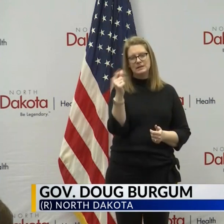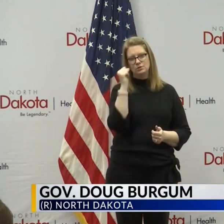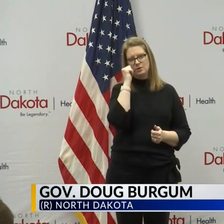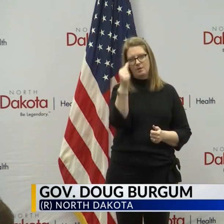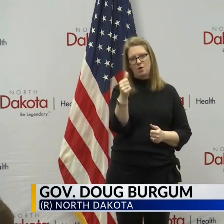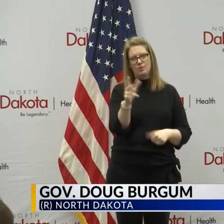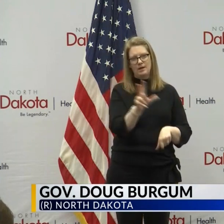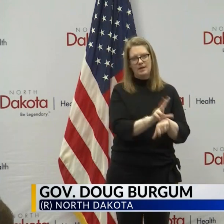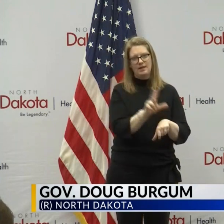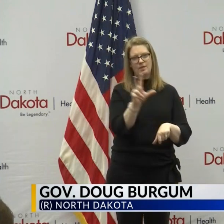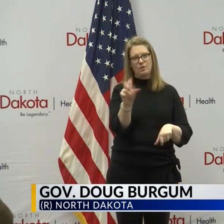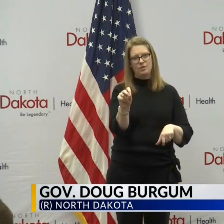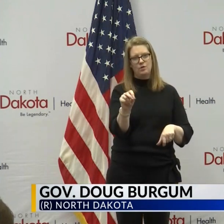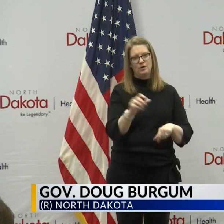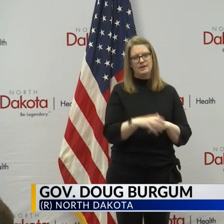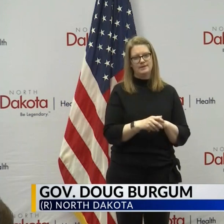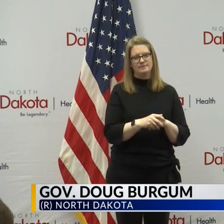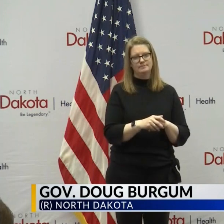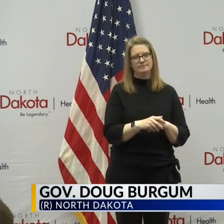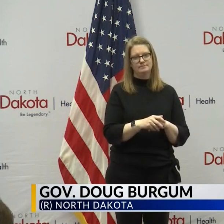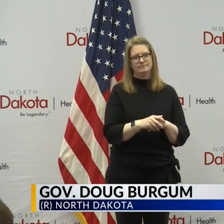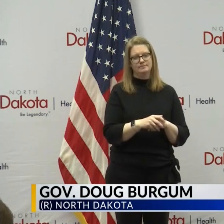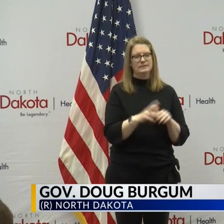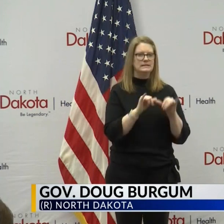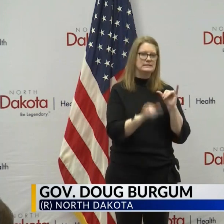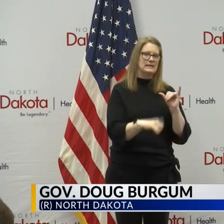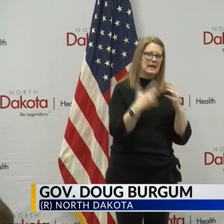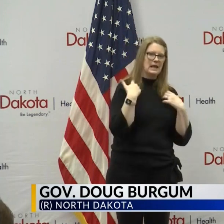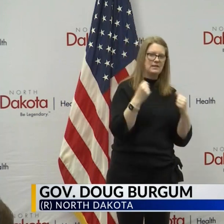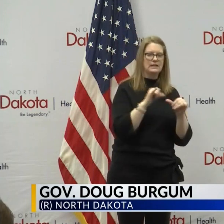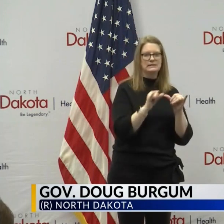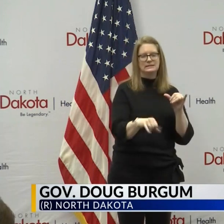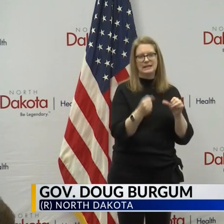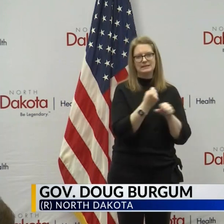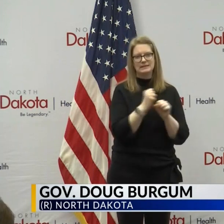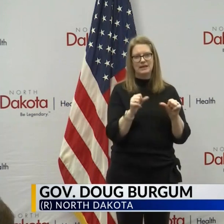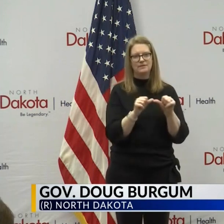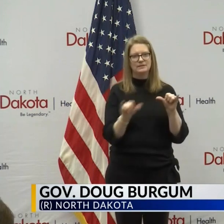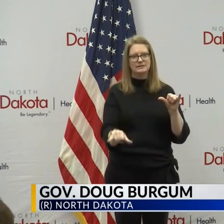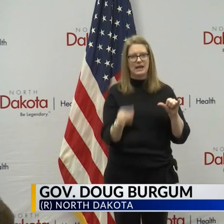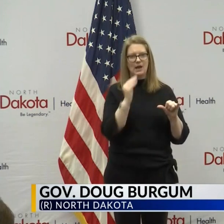tomorrow at 3:30. Stay healthy, stay safe, stay home.